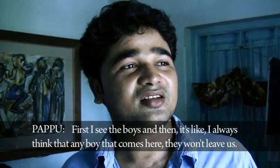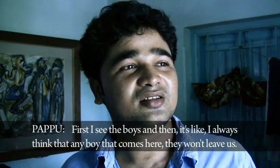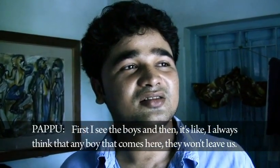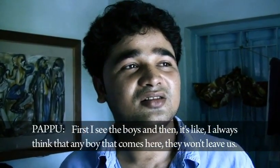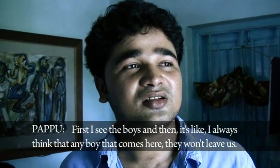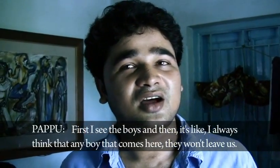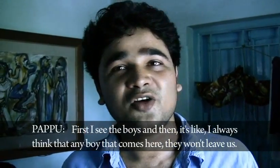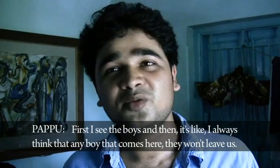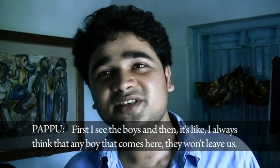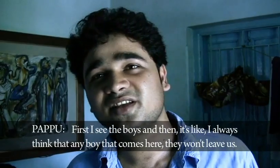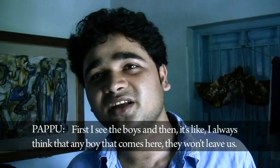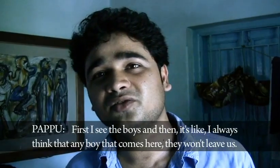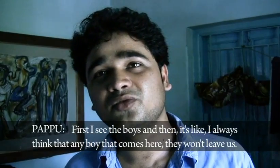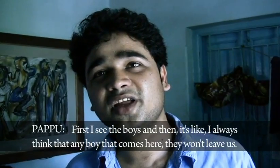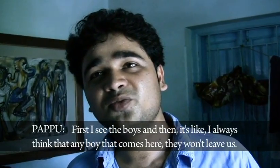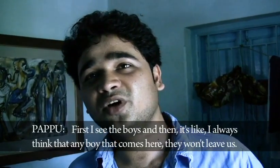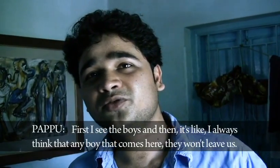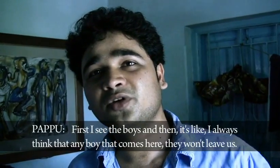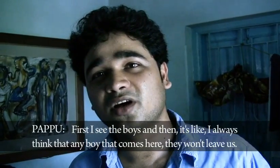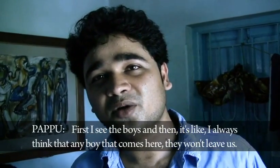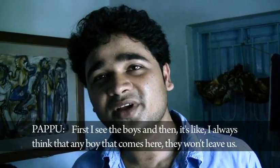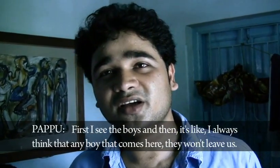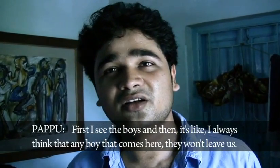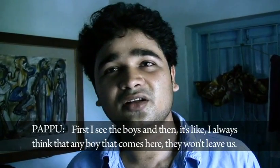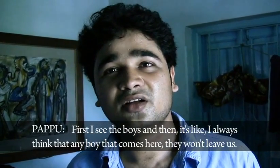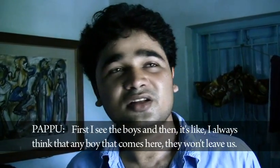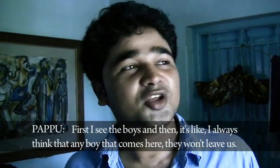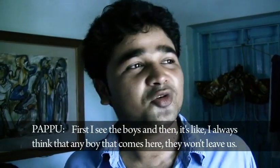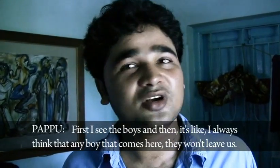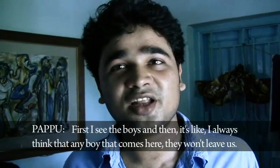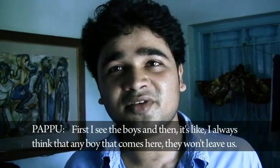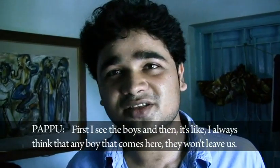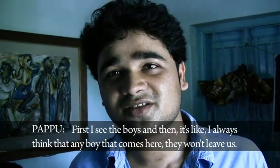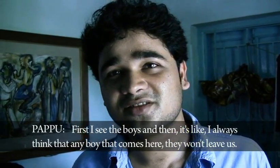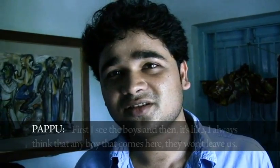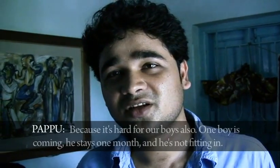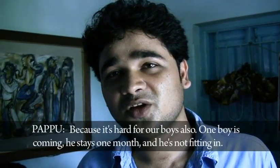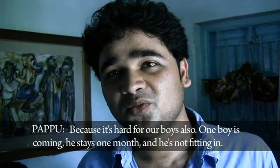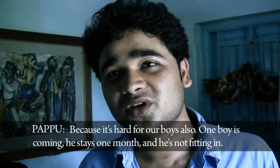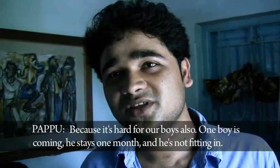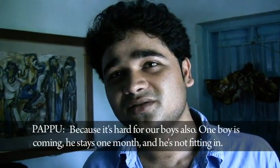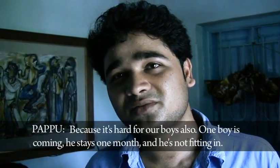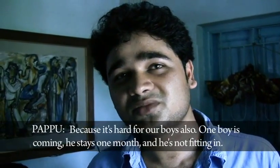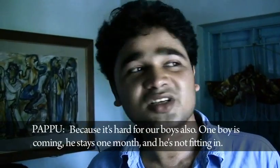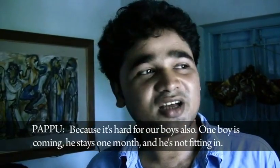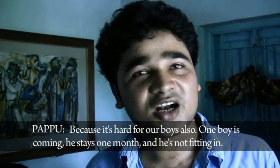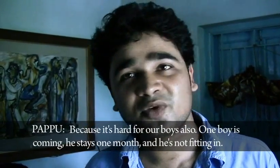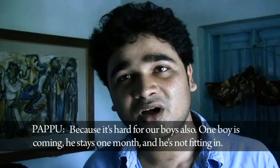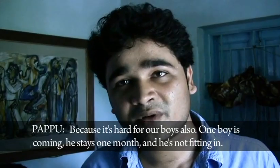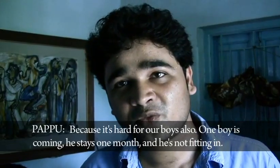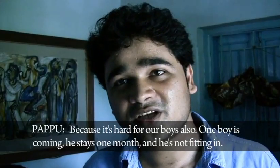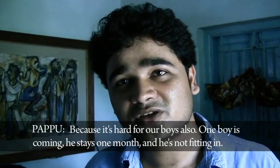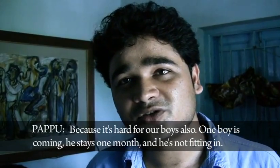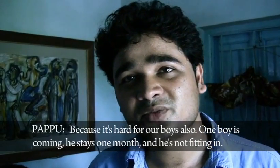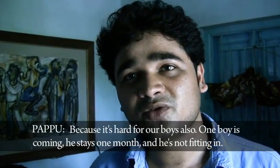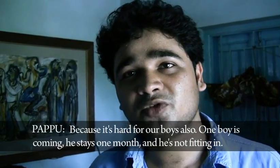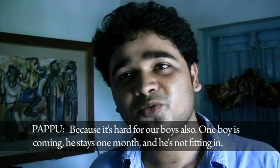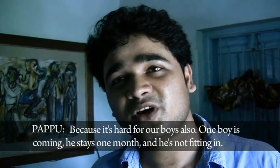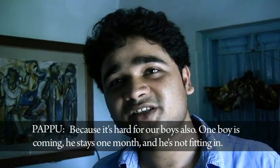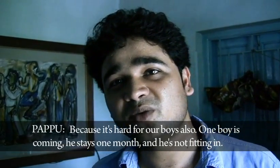I always think that any boy who come here, they won't leave us, because it's it's hard for our boys also. One boy is coming, he is